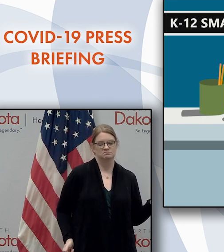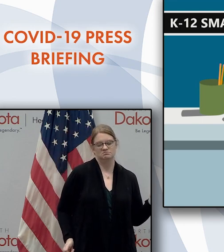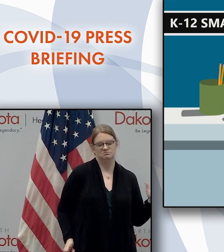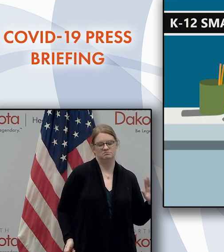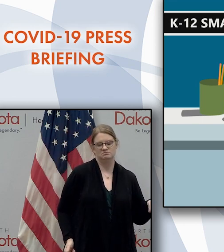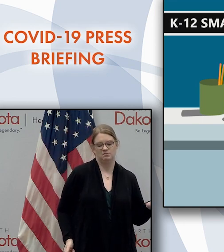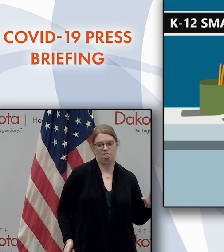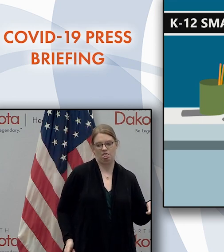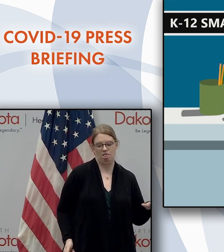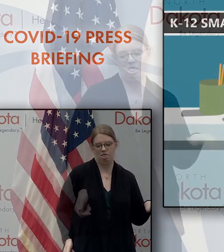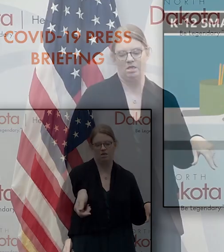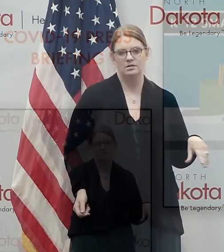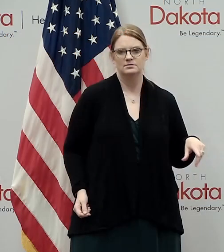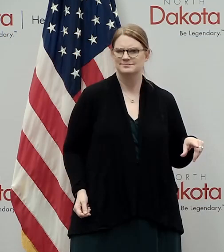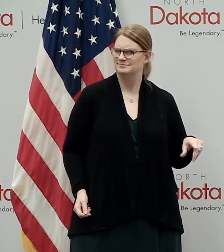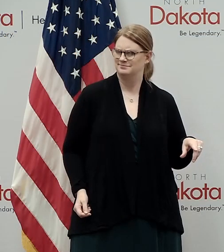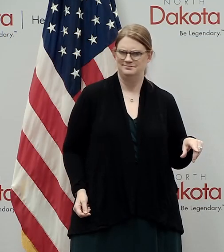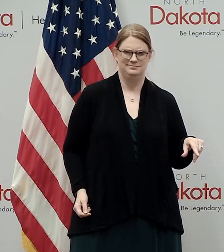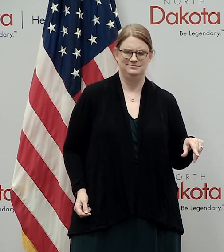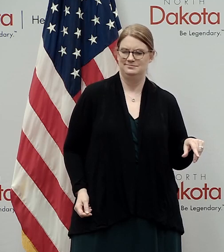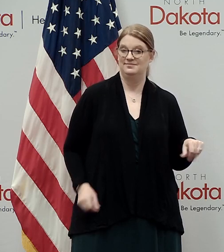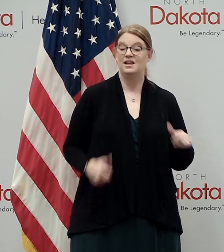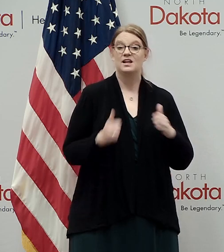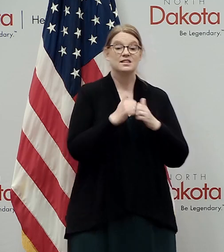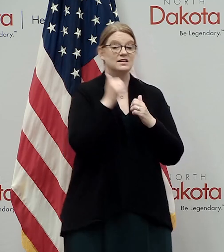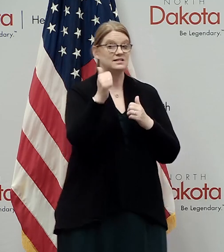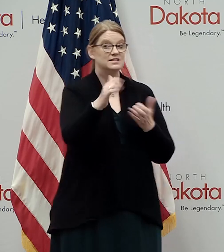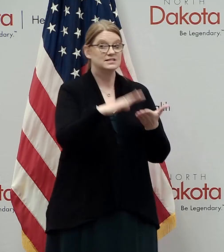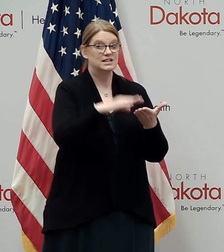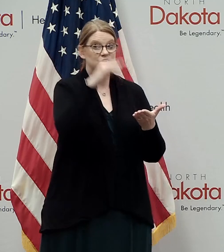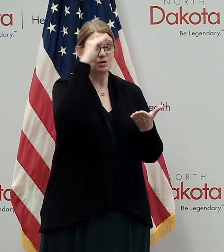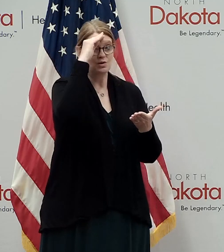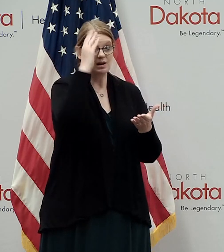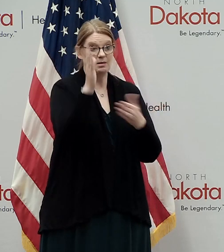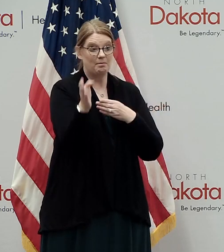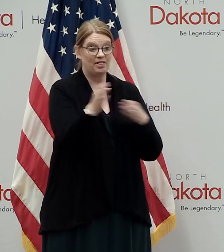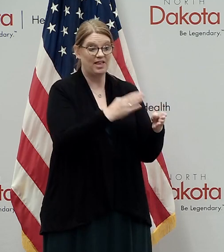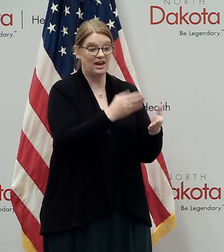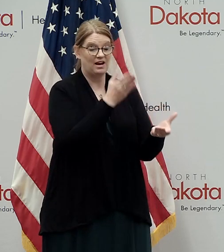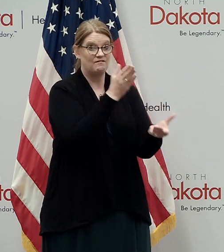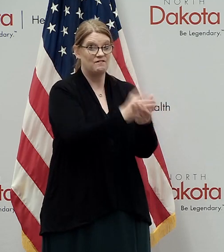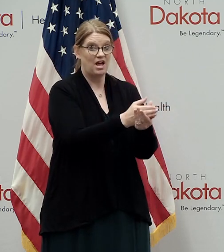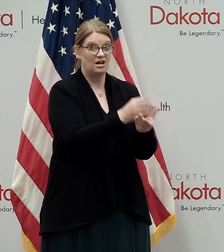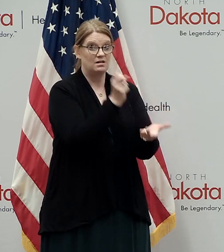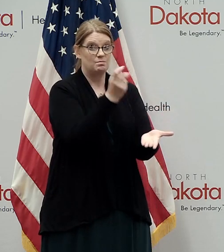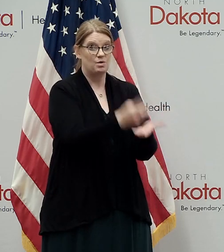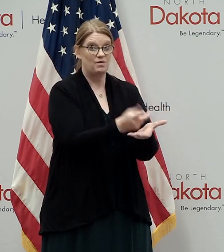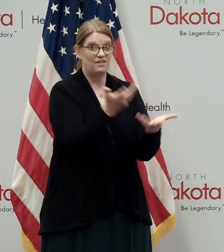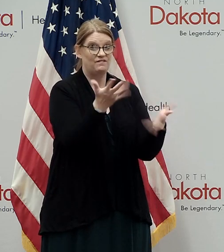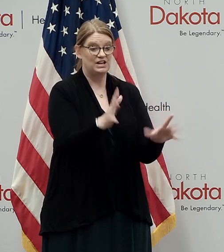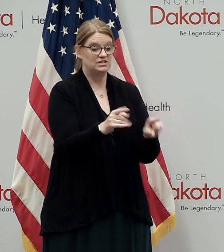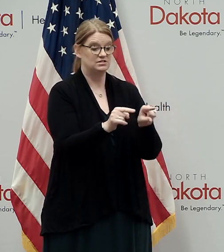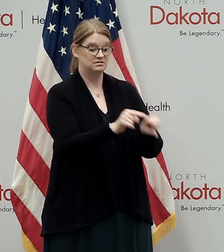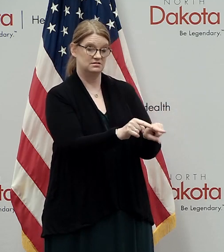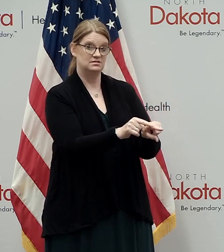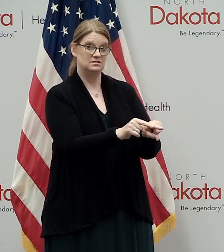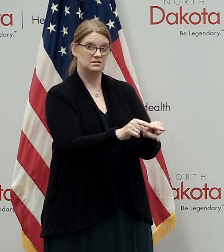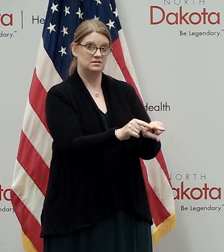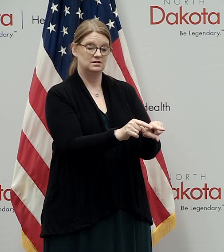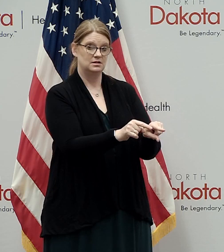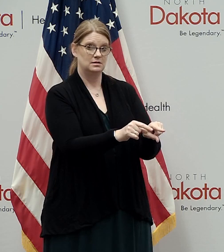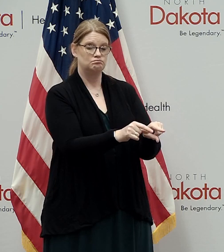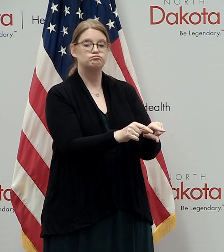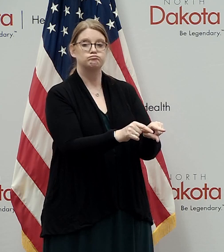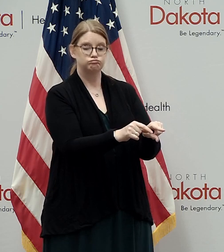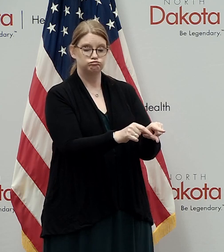or 40-year career. The distance learning plan that is, quote, on file and it needs to be approved is a plan that likely will have to be